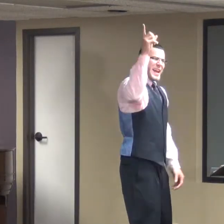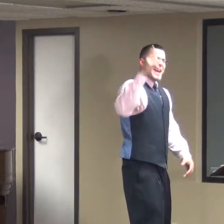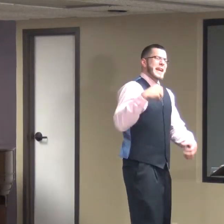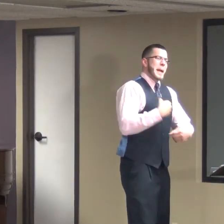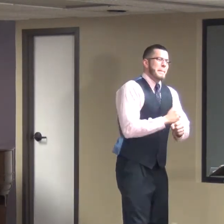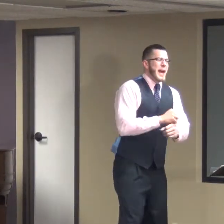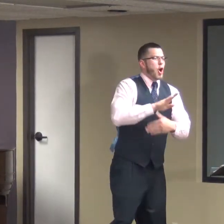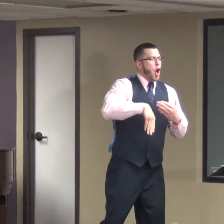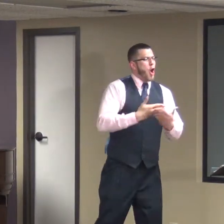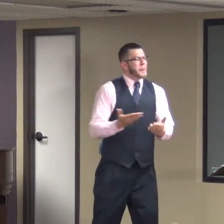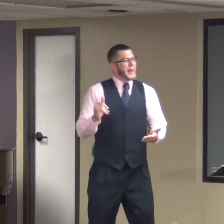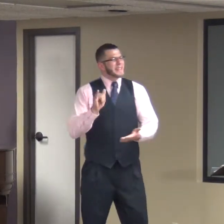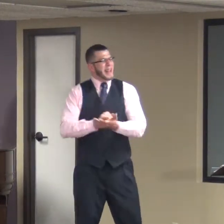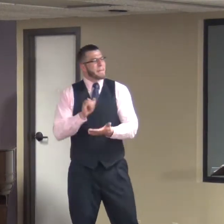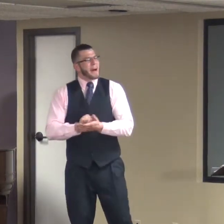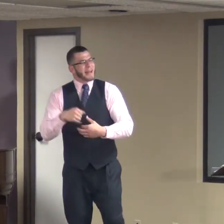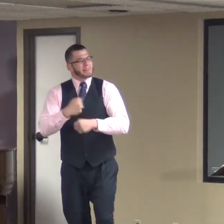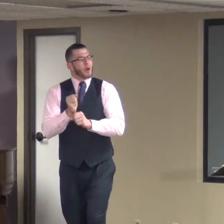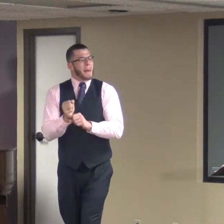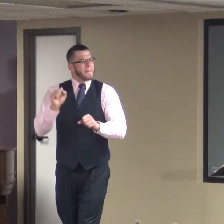He can make all things impossible and make it